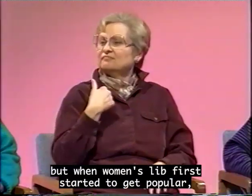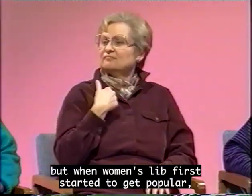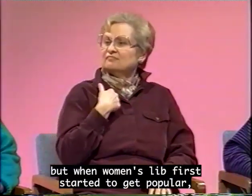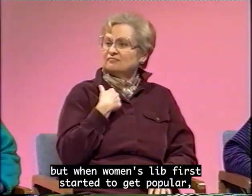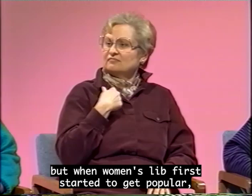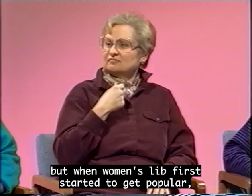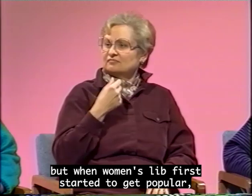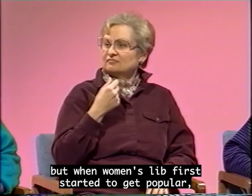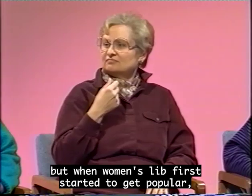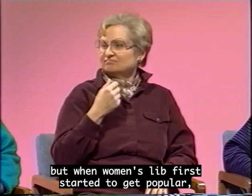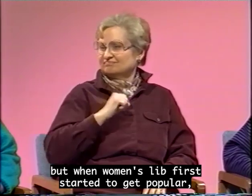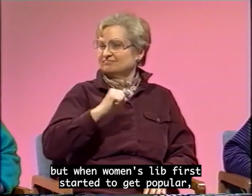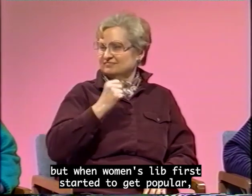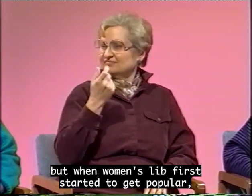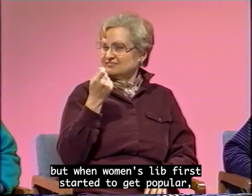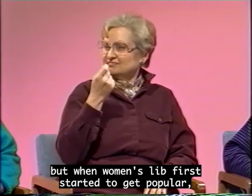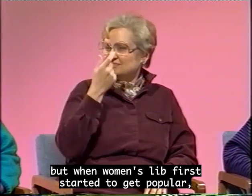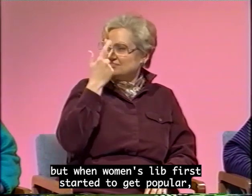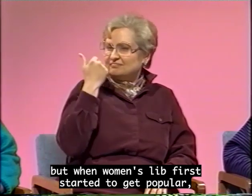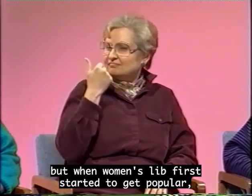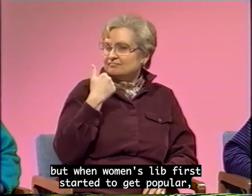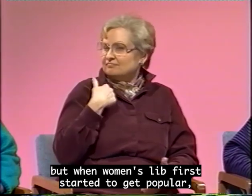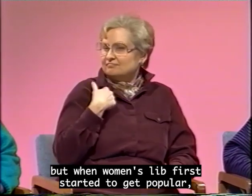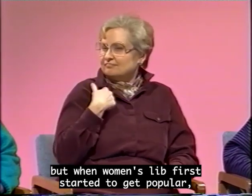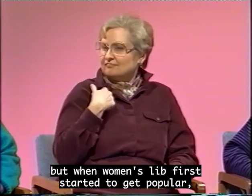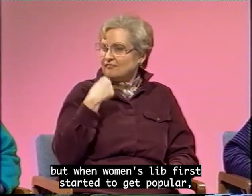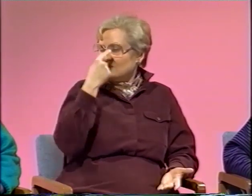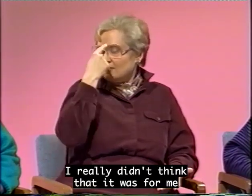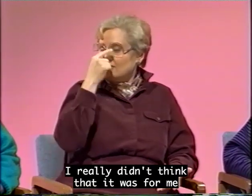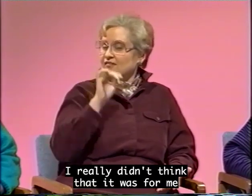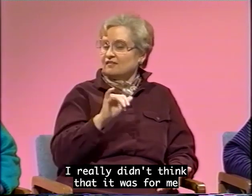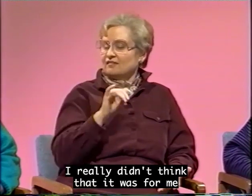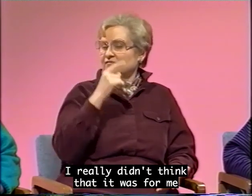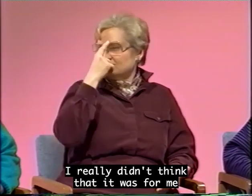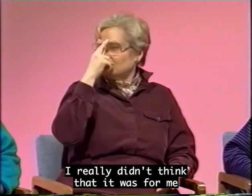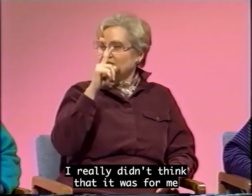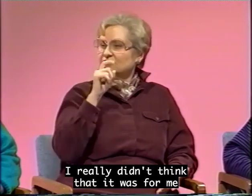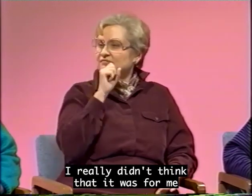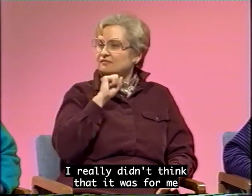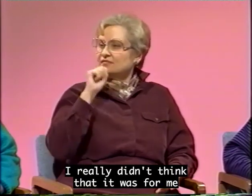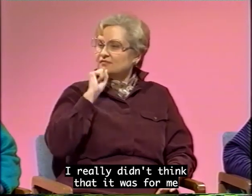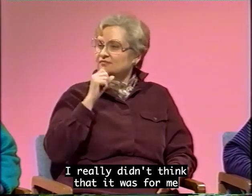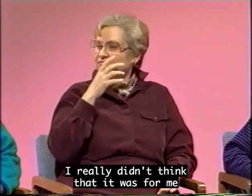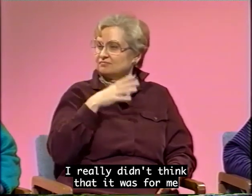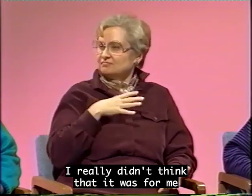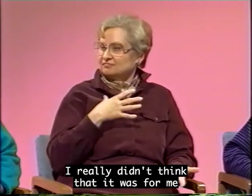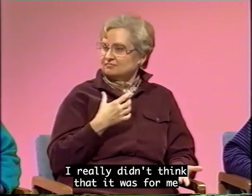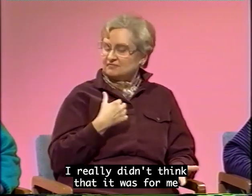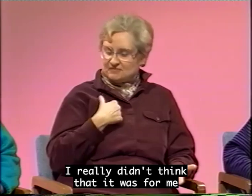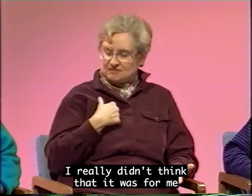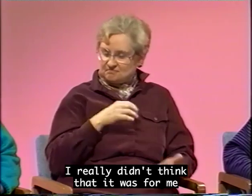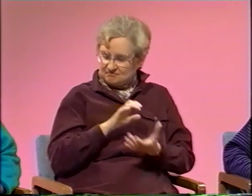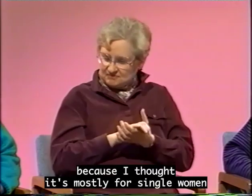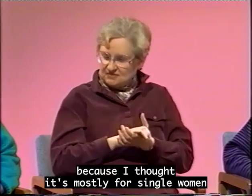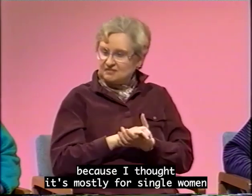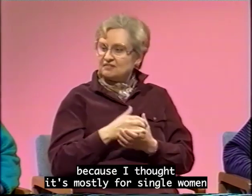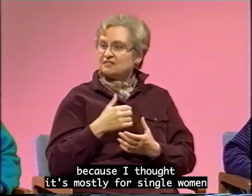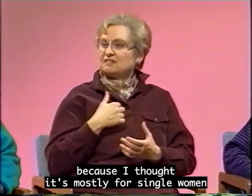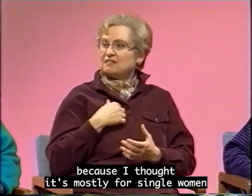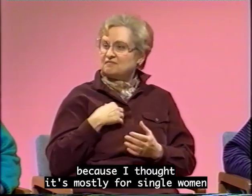But when women's lib first started to get popular, I really didn't think that it was for me, because I thought